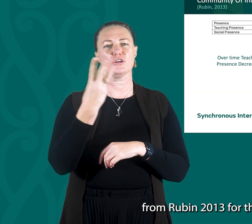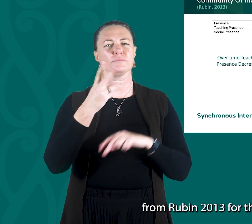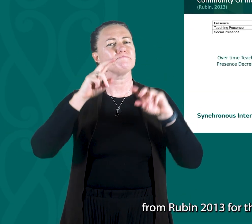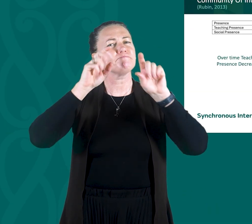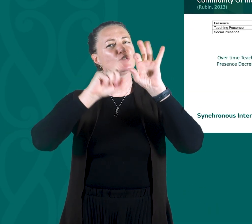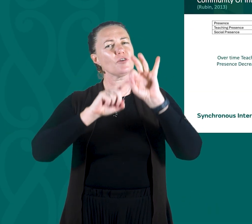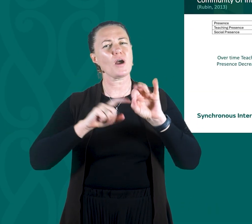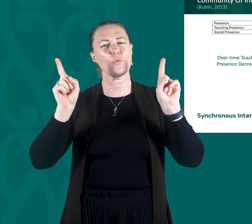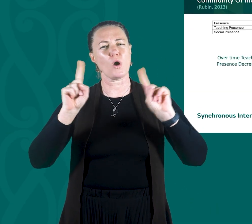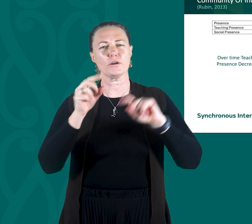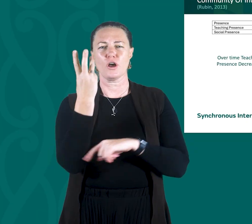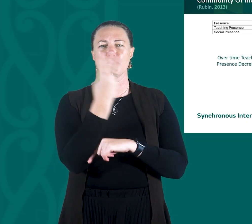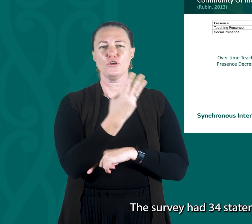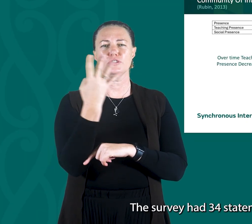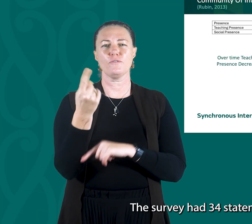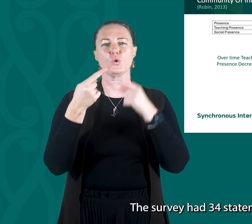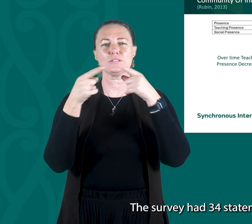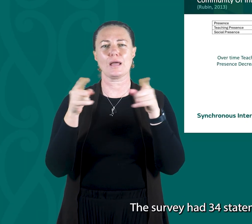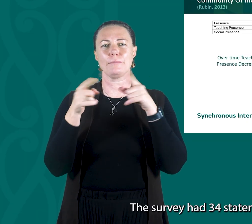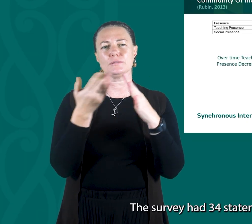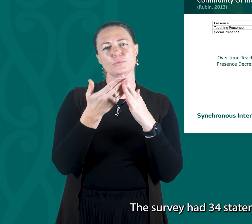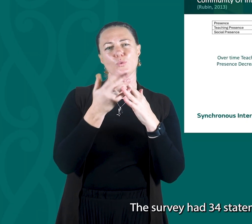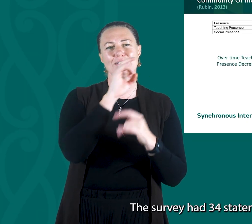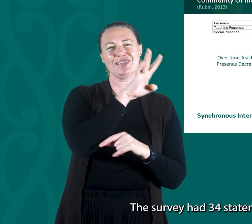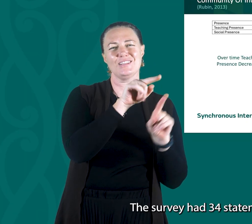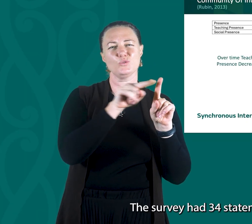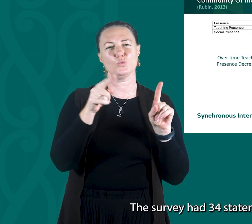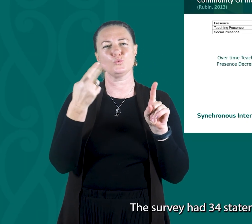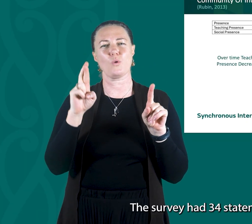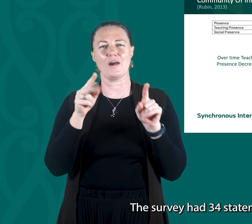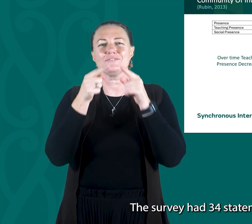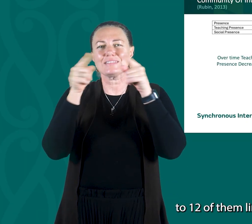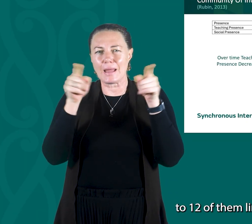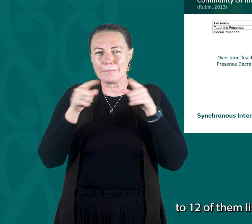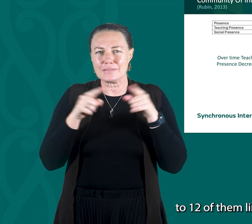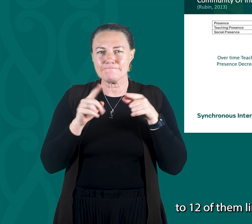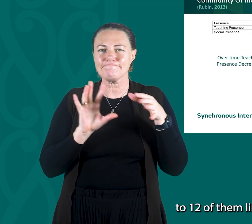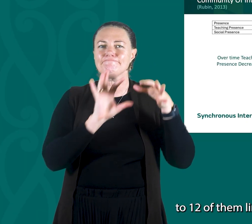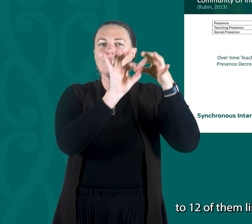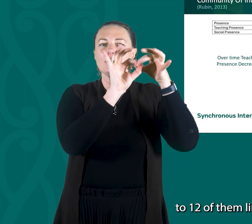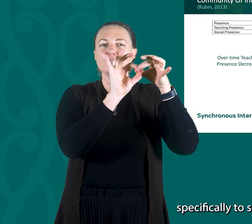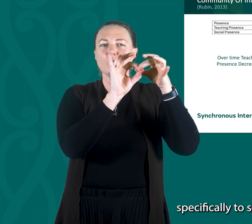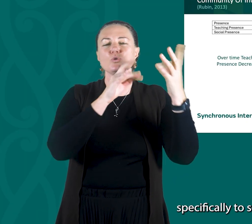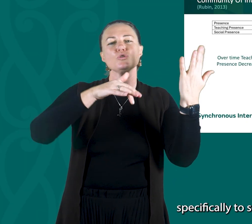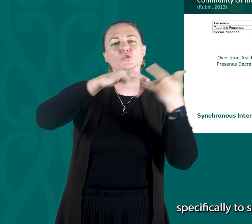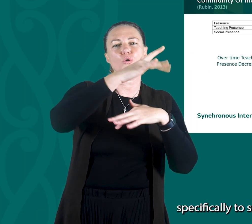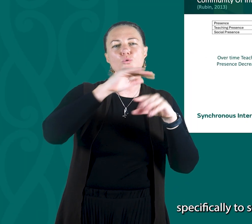research. The survey had 34 statements, with 10 to 12 of them linked specifically to